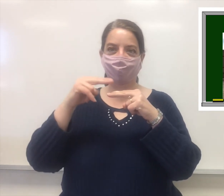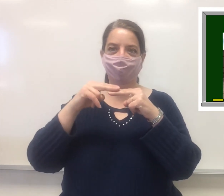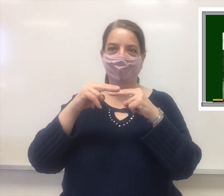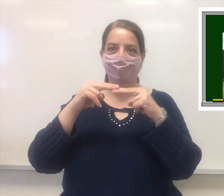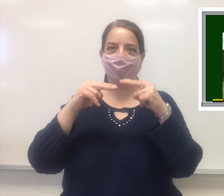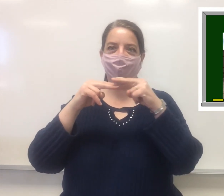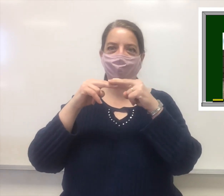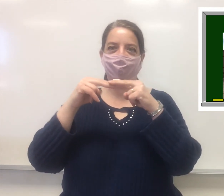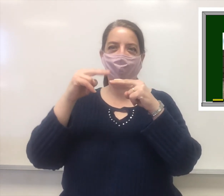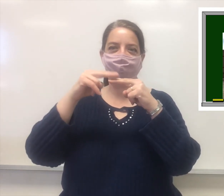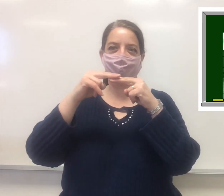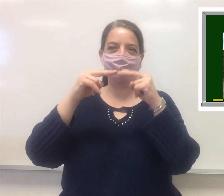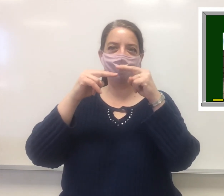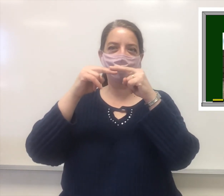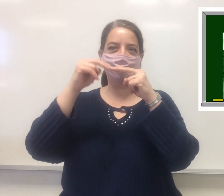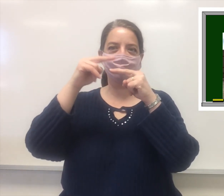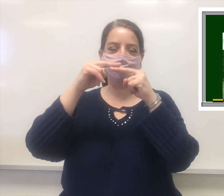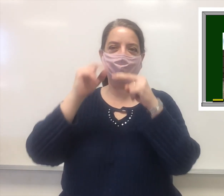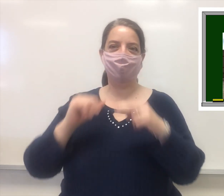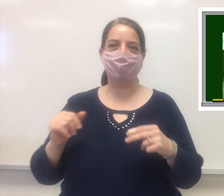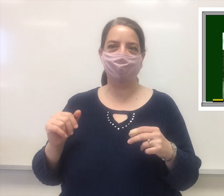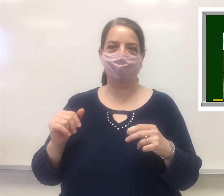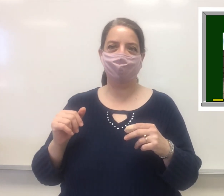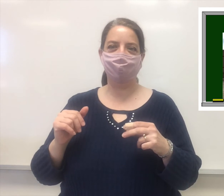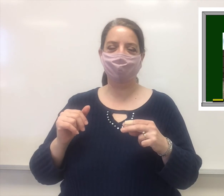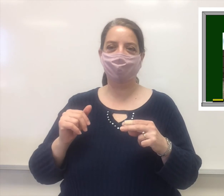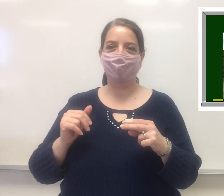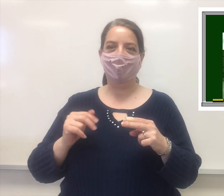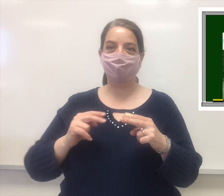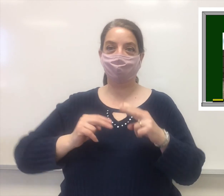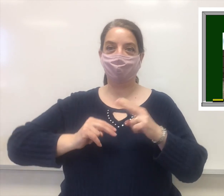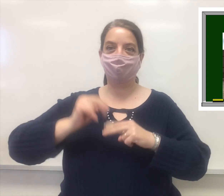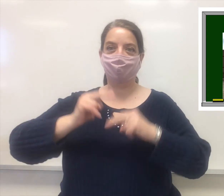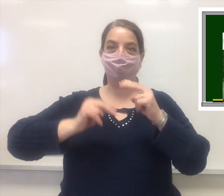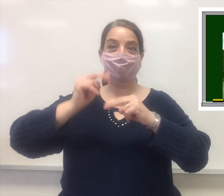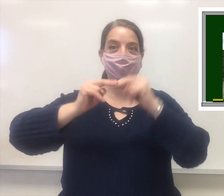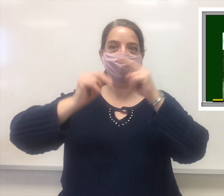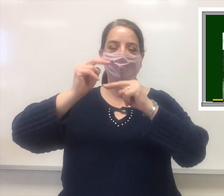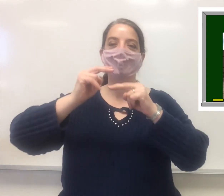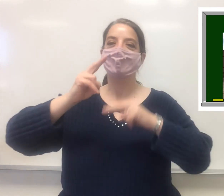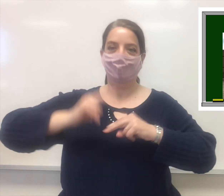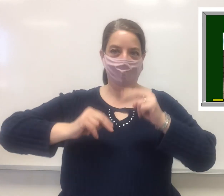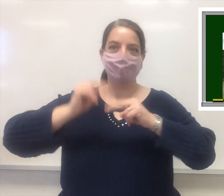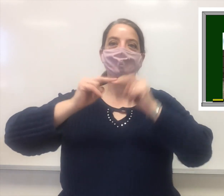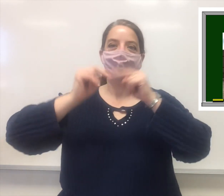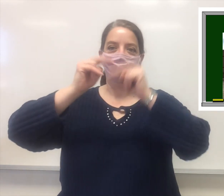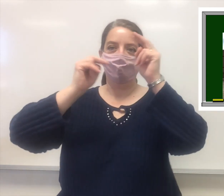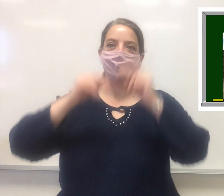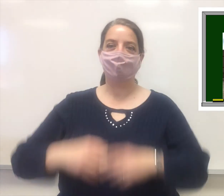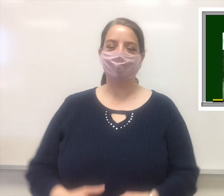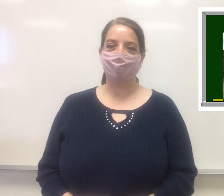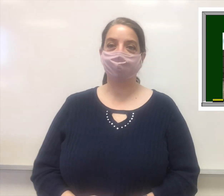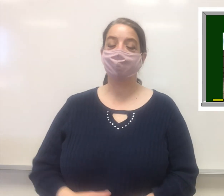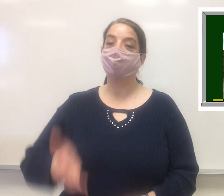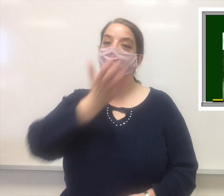about Legos and how they fit together, right? How you kind of have to alternate them so that the building has more stability? Building. So